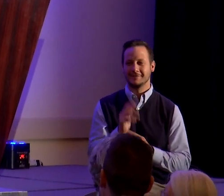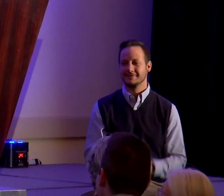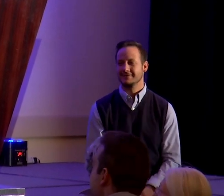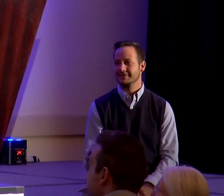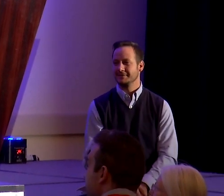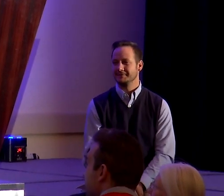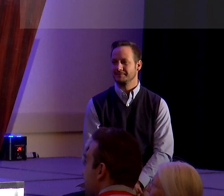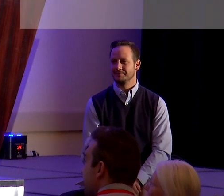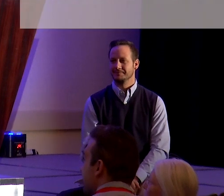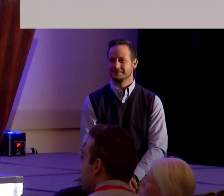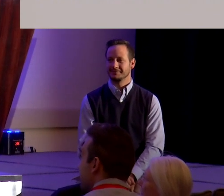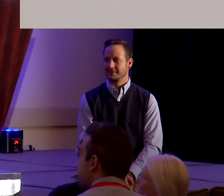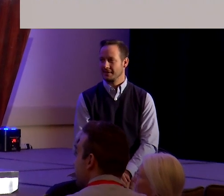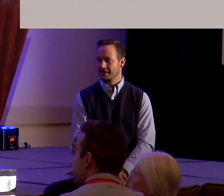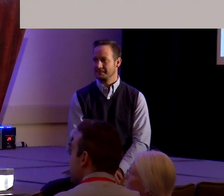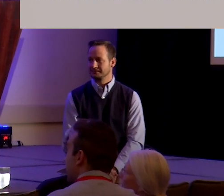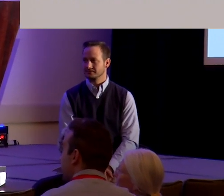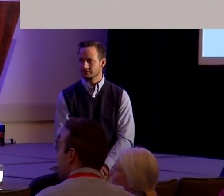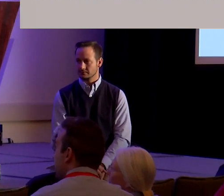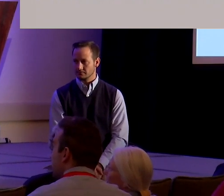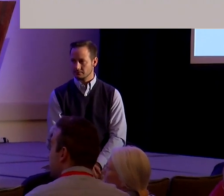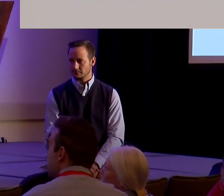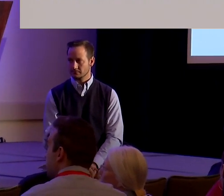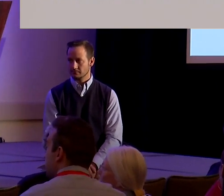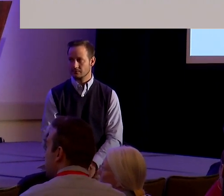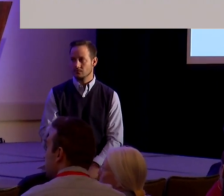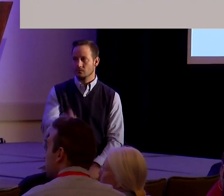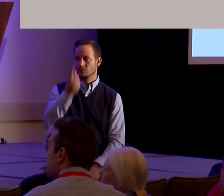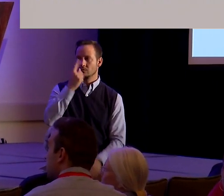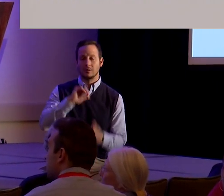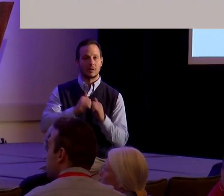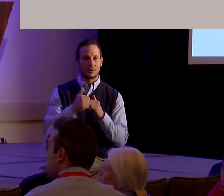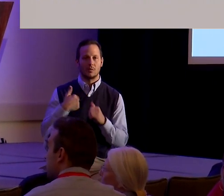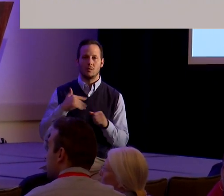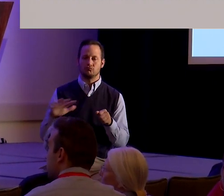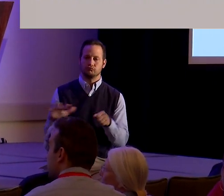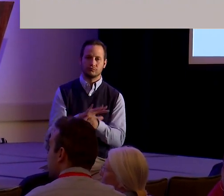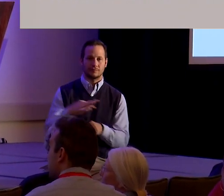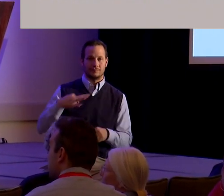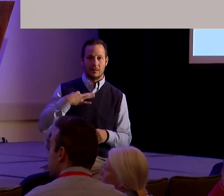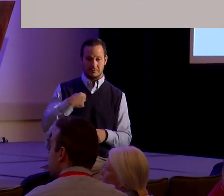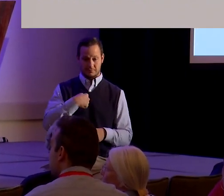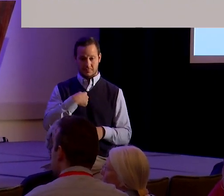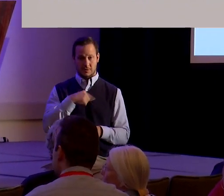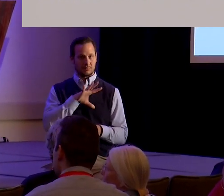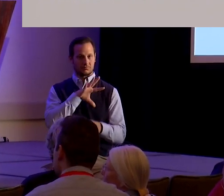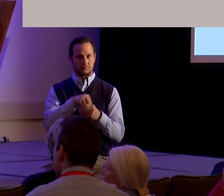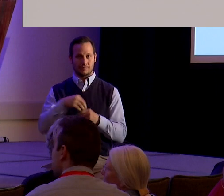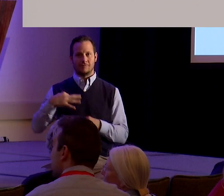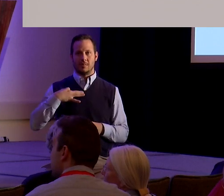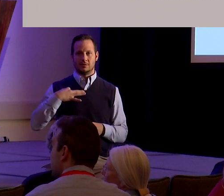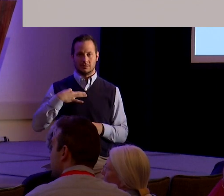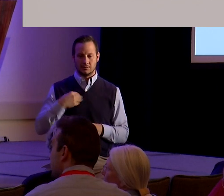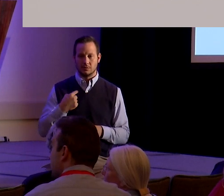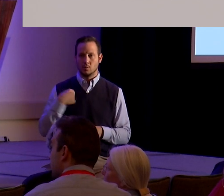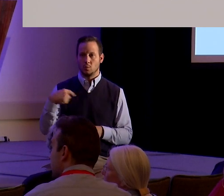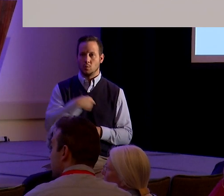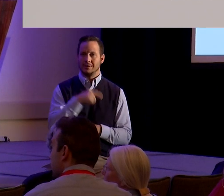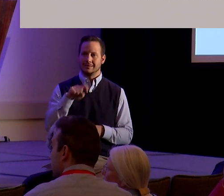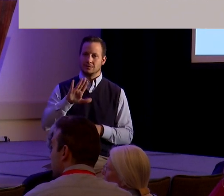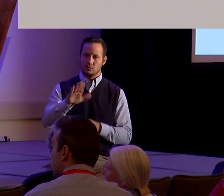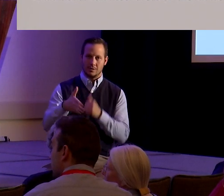So how to get involved with Recovering from Religion? We are a completely volunteer organization, me included. We need your help. We're